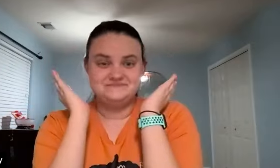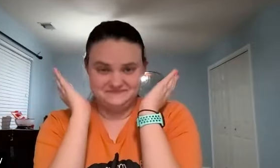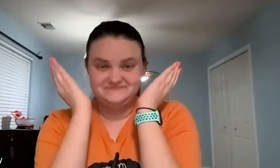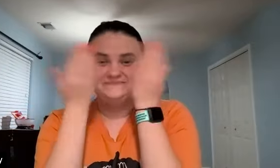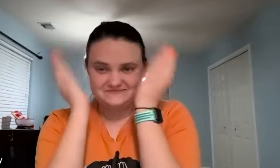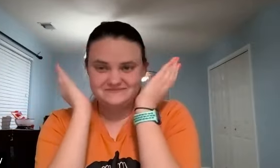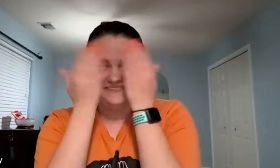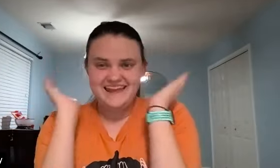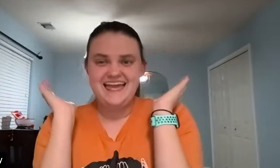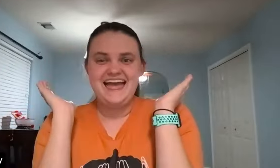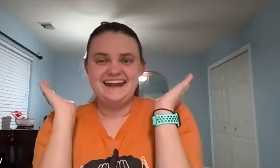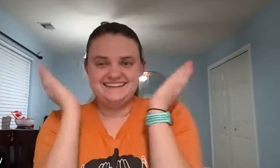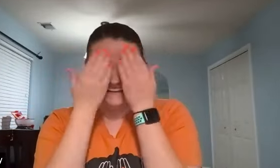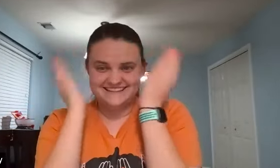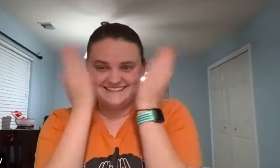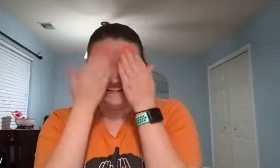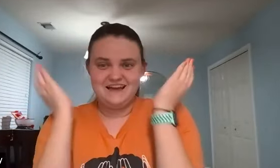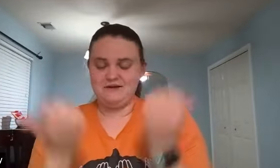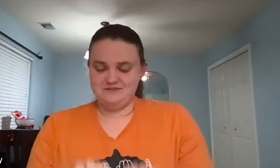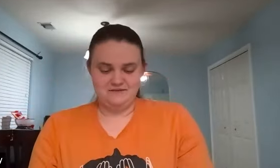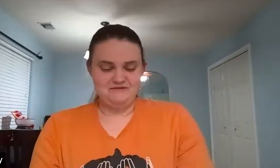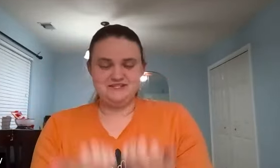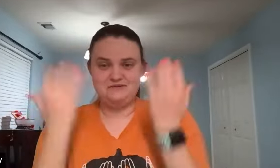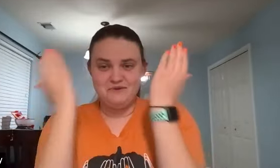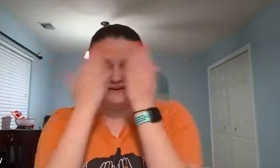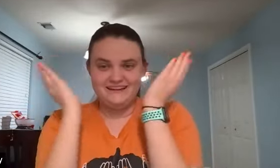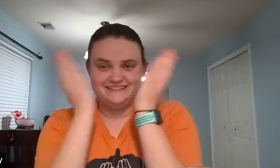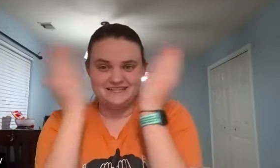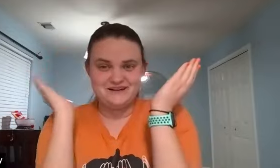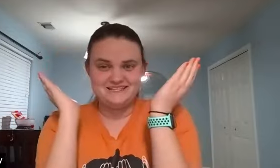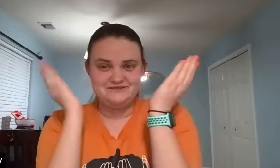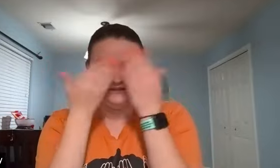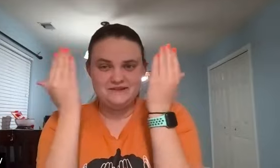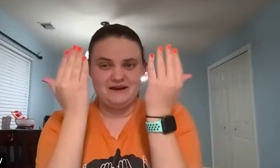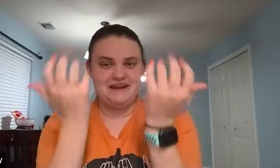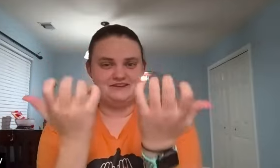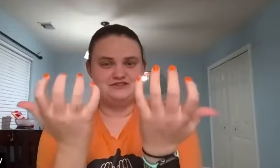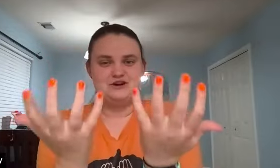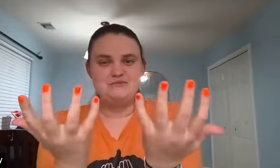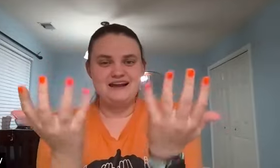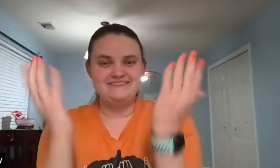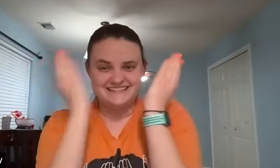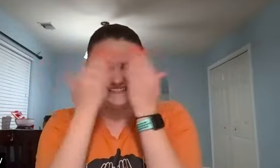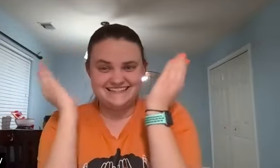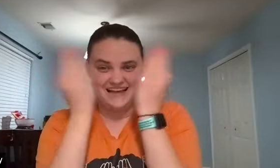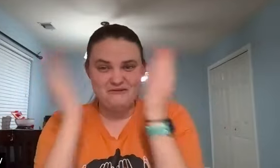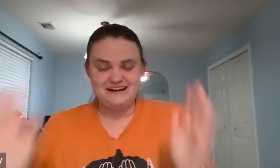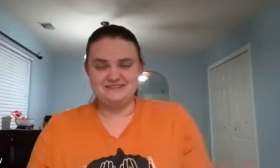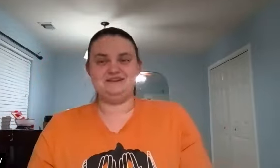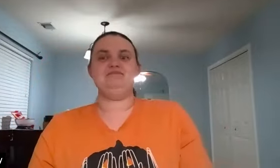Halloween. And I think I'm sorry, I'm having such a moment like seeing myself do it. Like my nails are so bright that it sticks out when I do it. And I'm like,